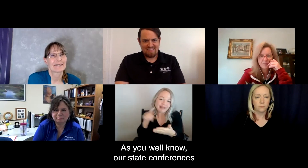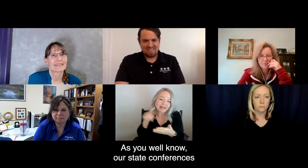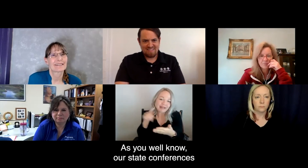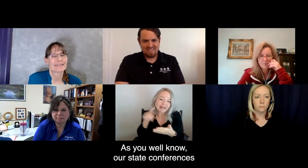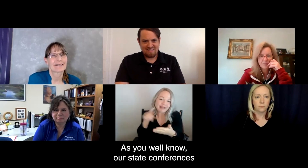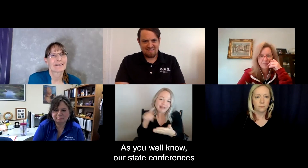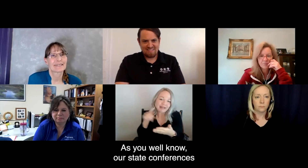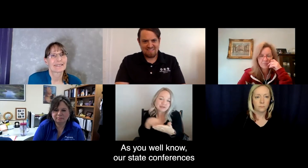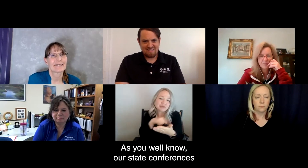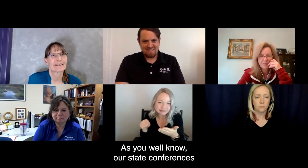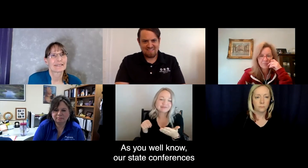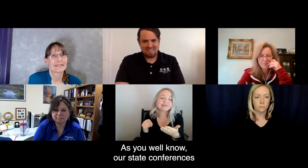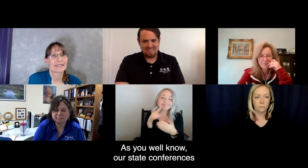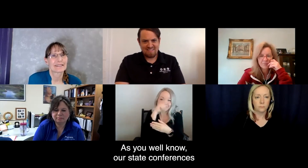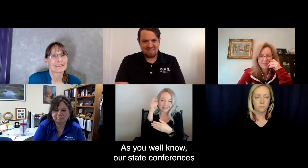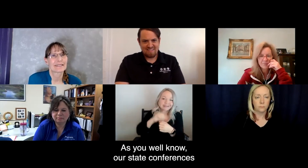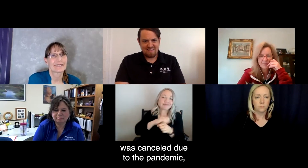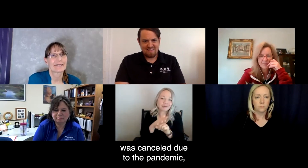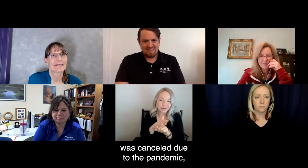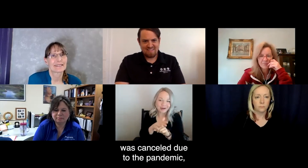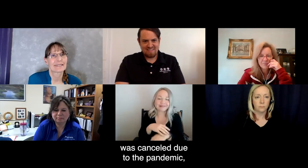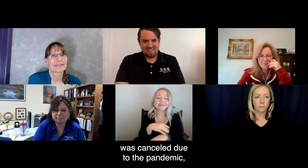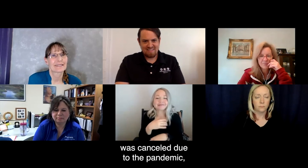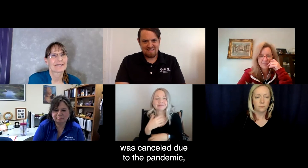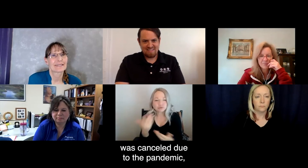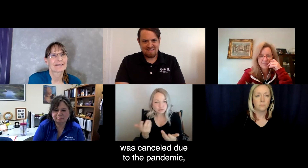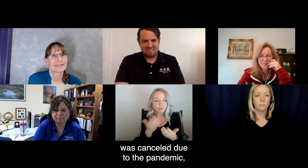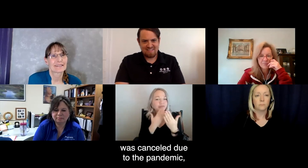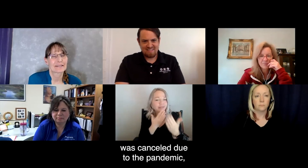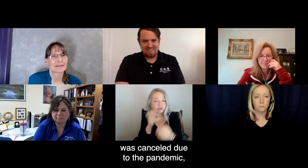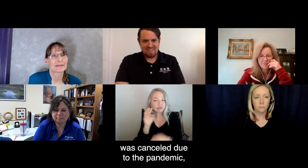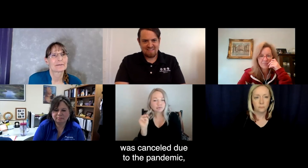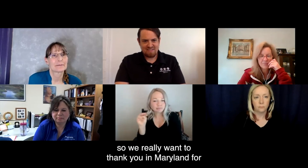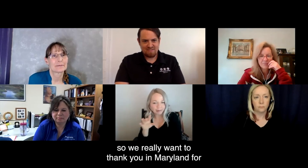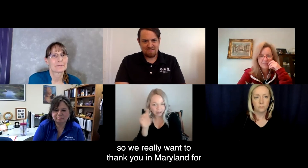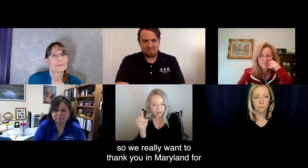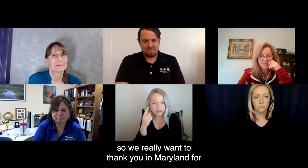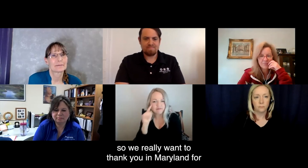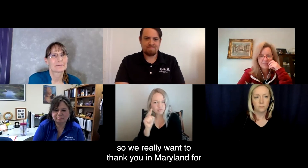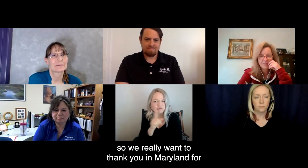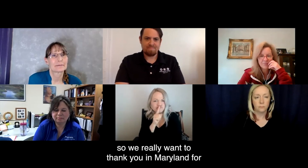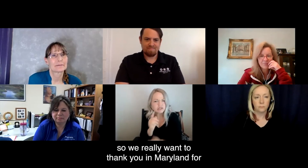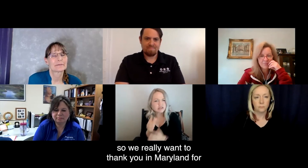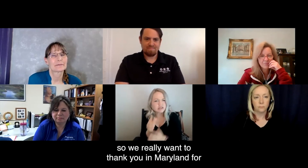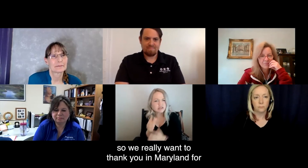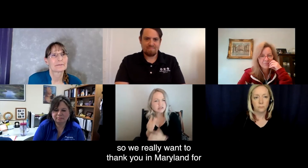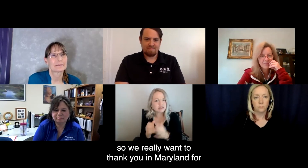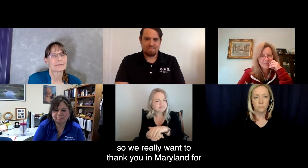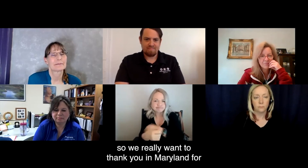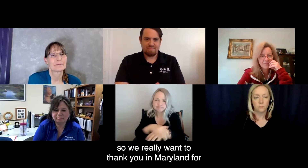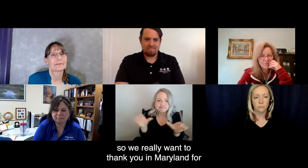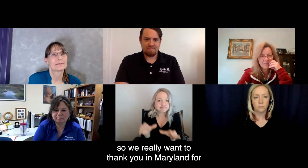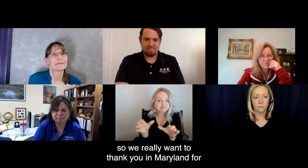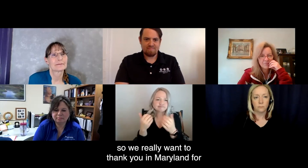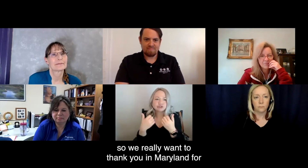state conferences was canceled due to the pandemic. So we really want to thank you in Maryland